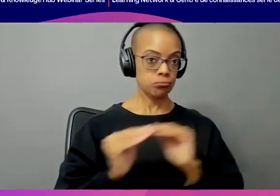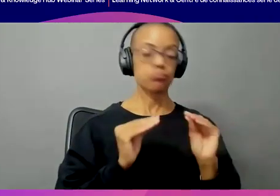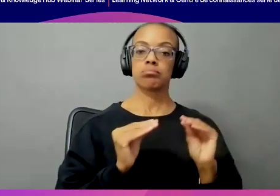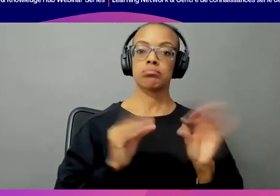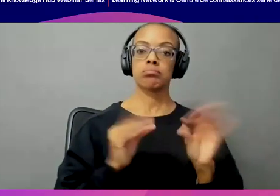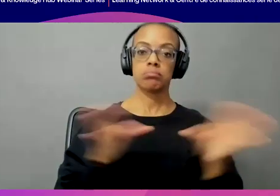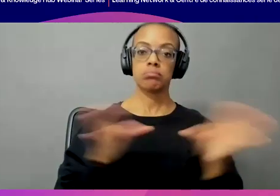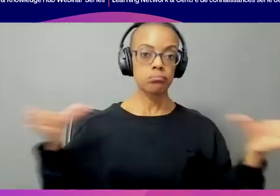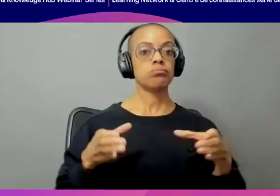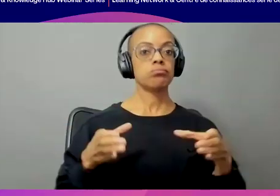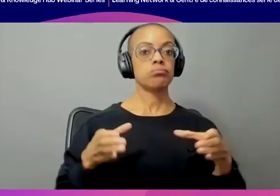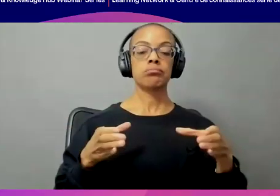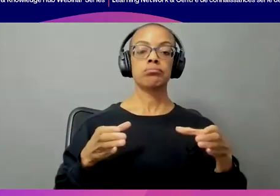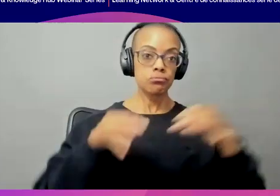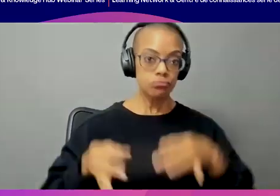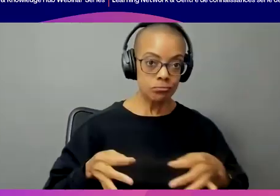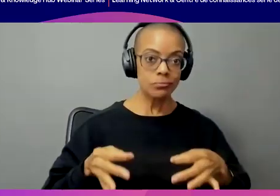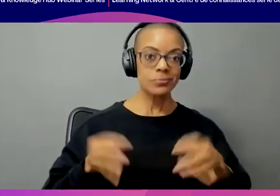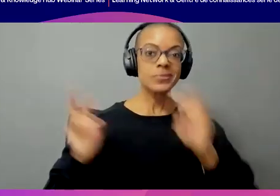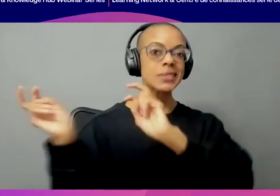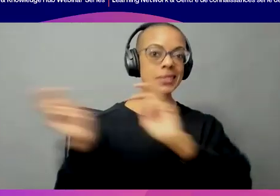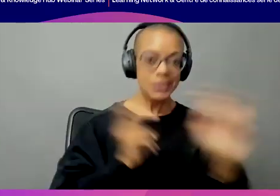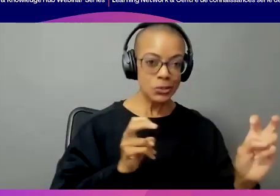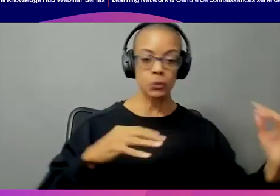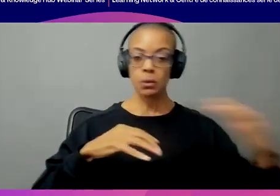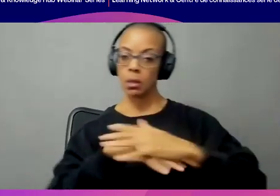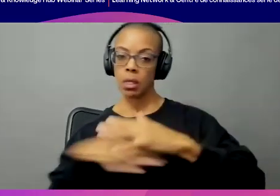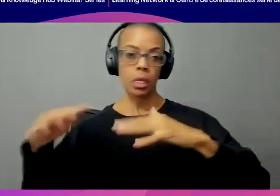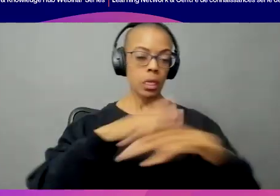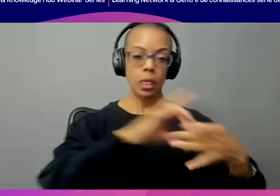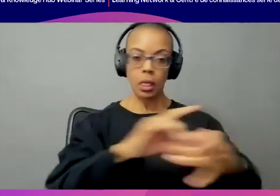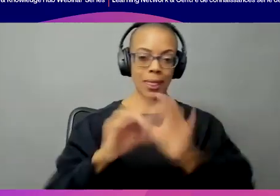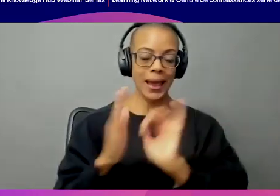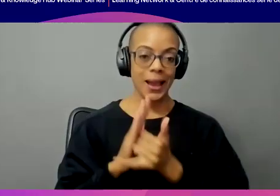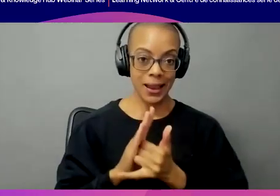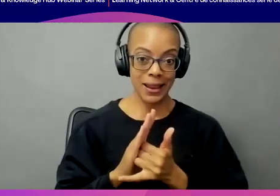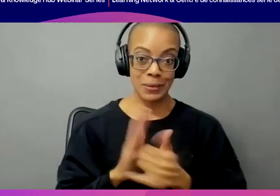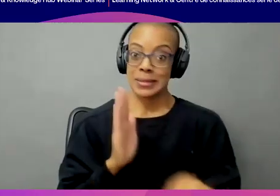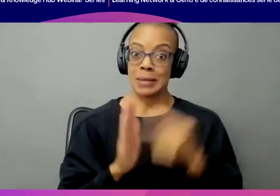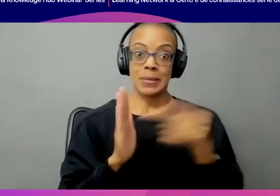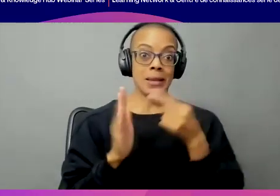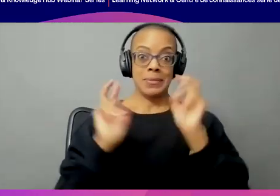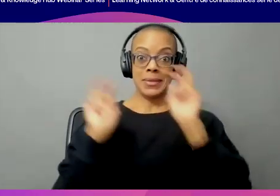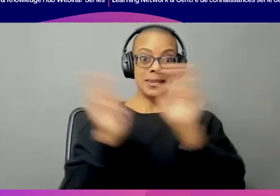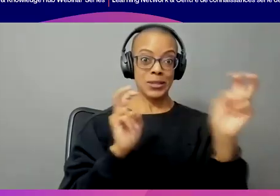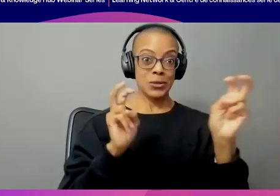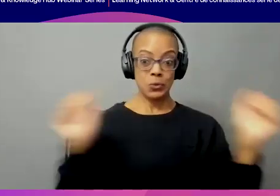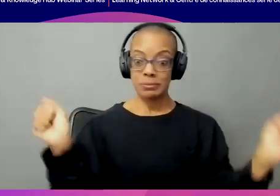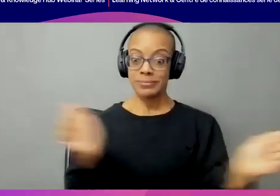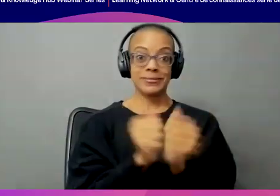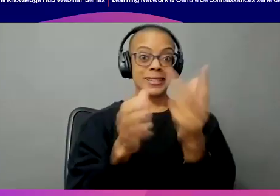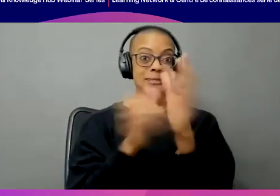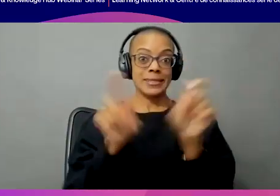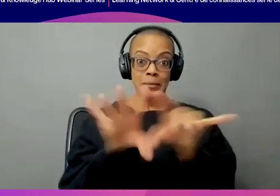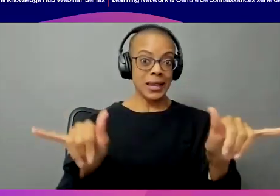about the issues, how they coalesce. You may or may not know that these issues are rarely dealt with together in Canada, even